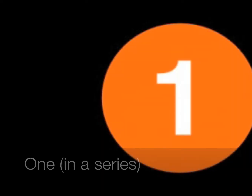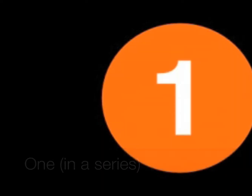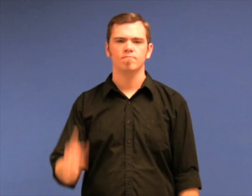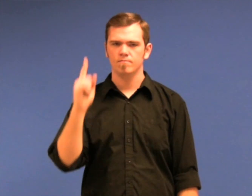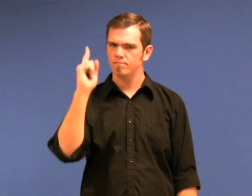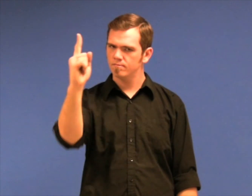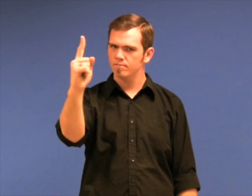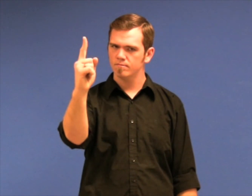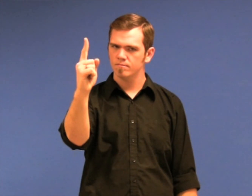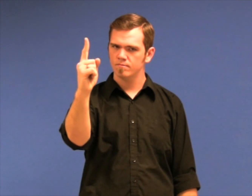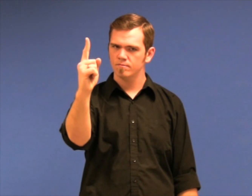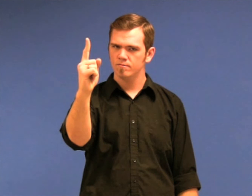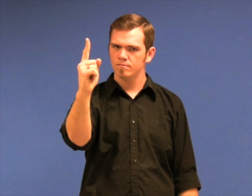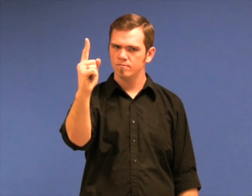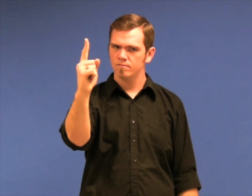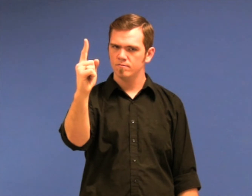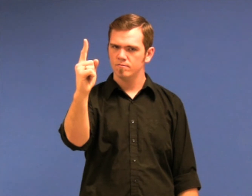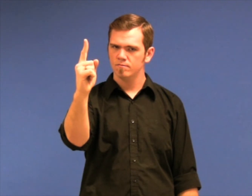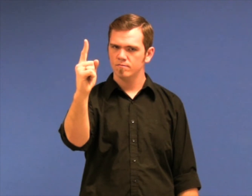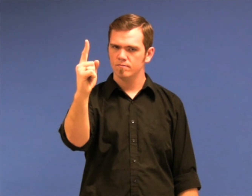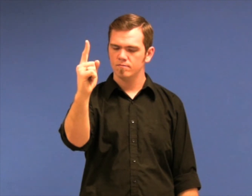a series is one, and we'll talk about what this means in